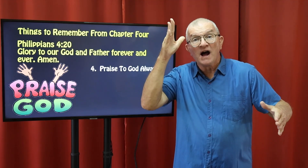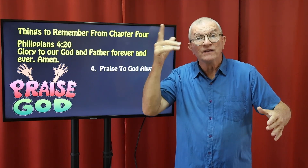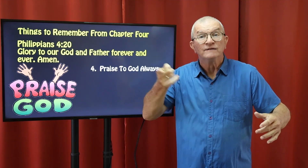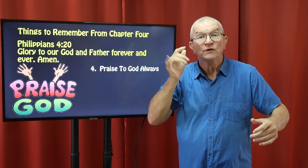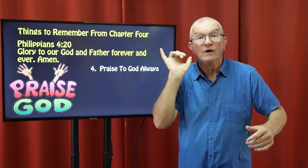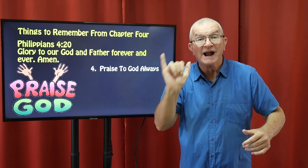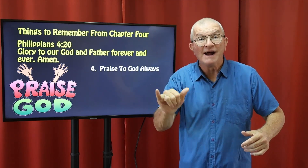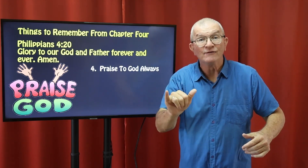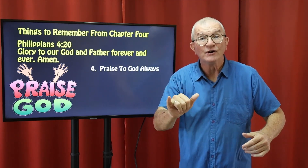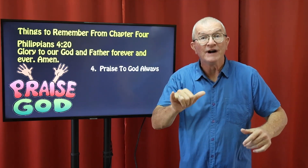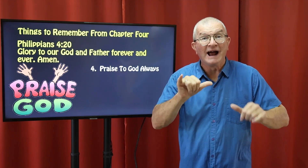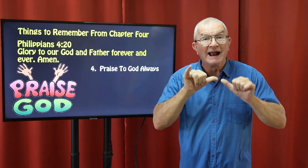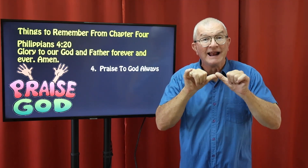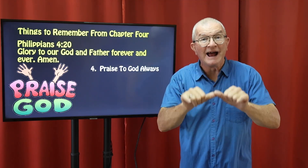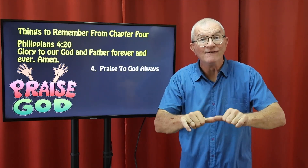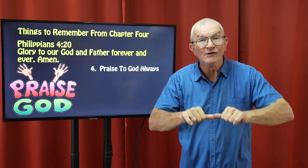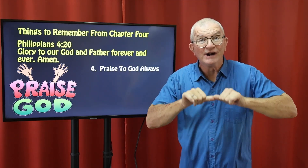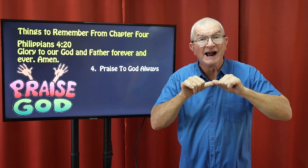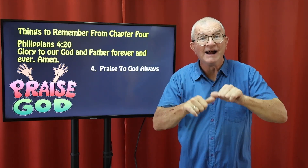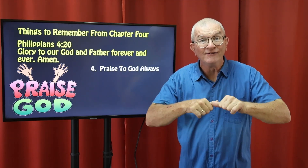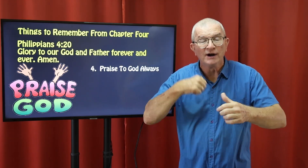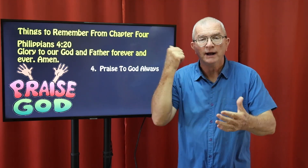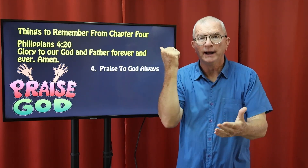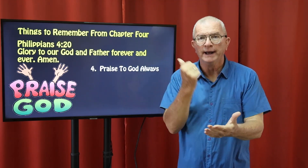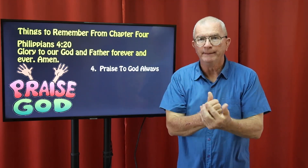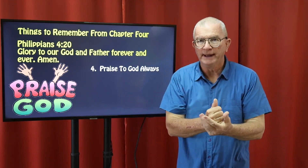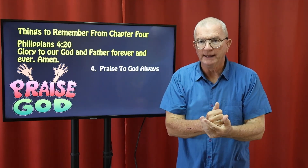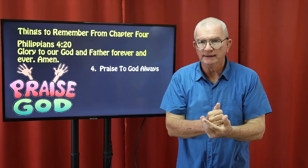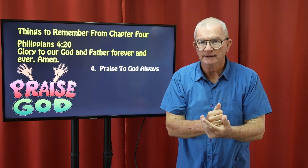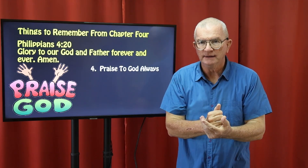Father, forever and ever. Amen.